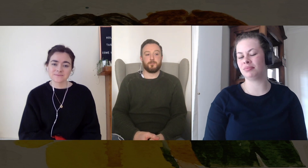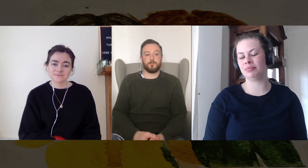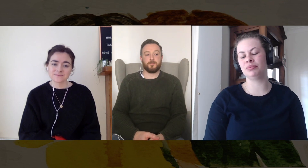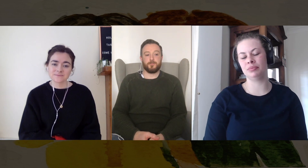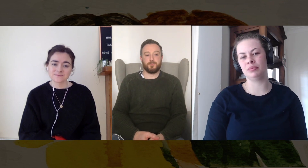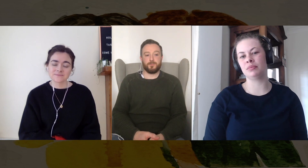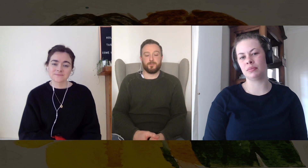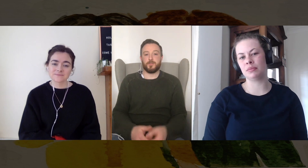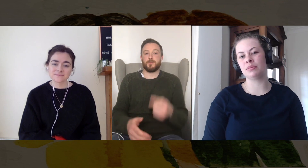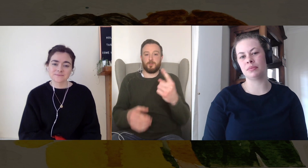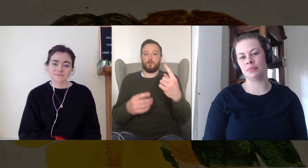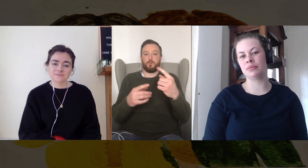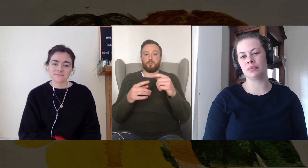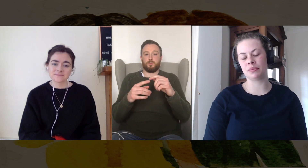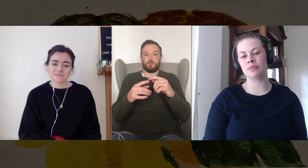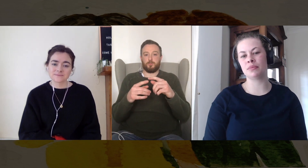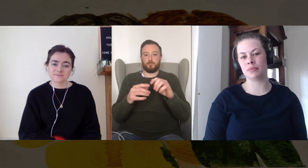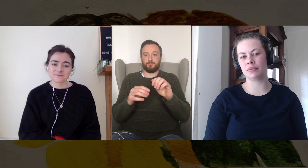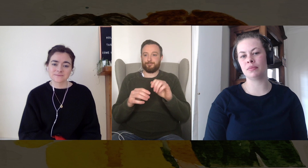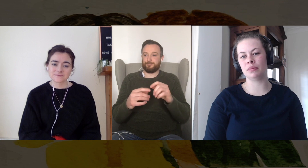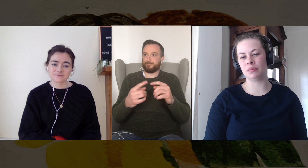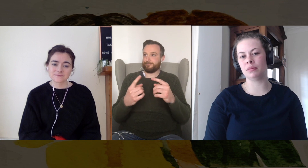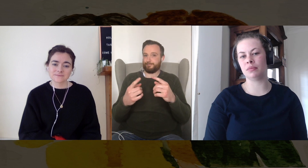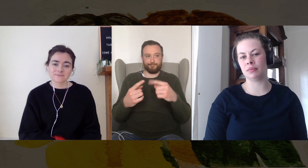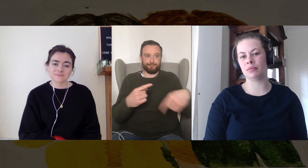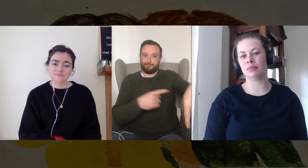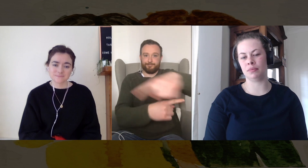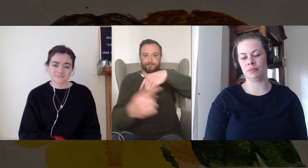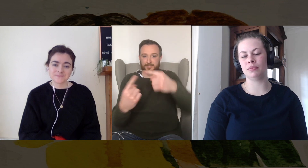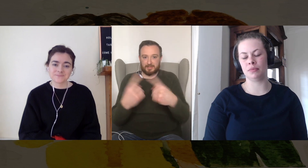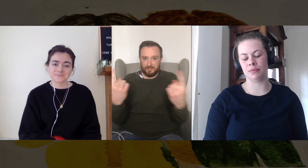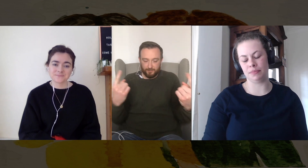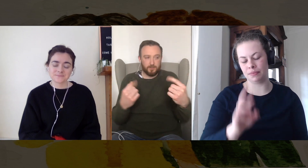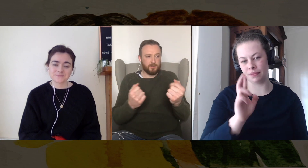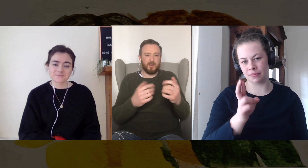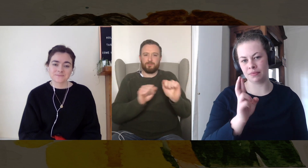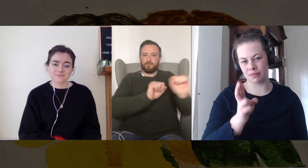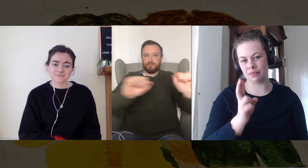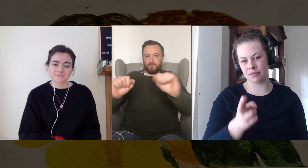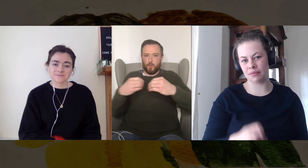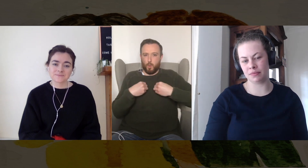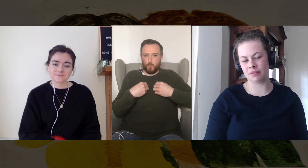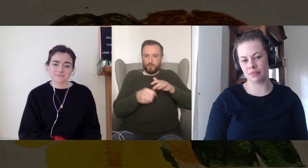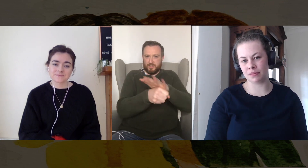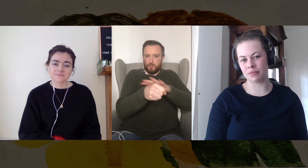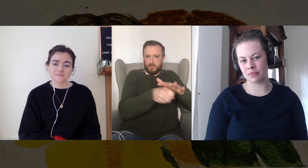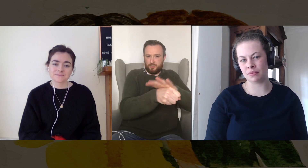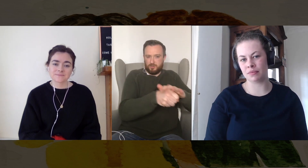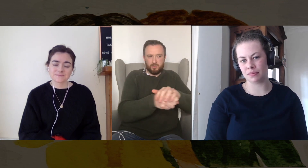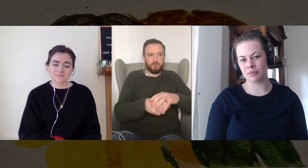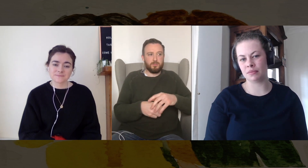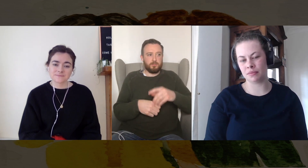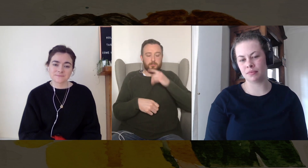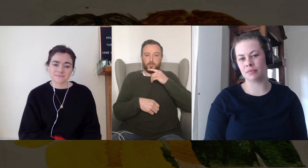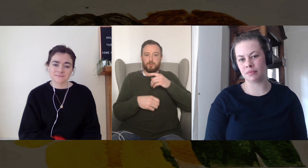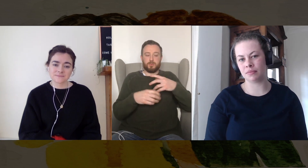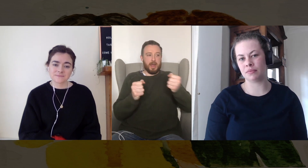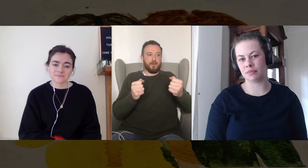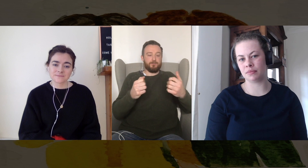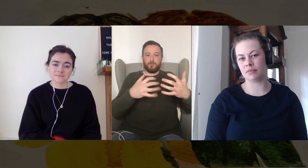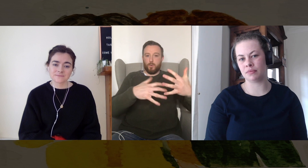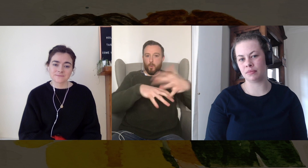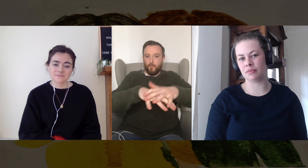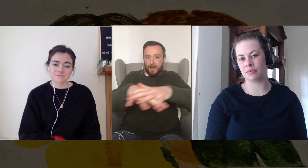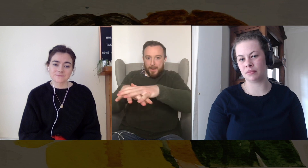decide, make choices that suit you. Because none of us are the same. Right. And we're all individuals. So it means